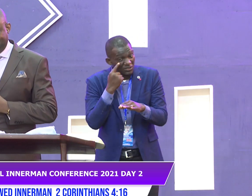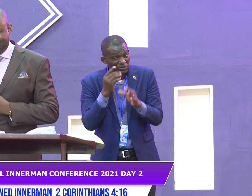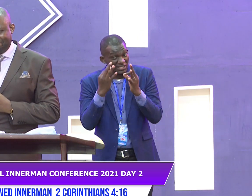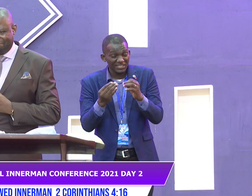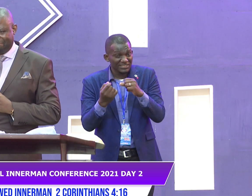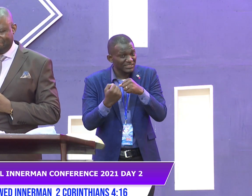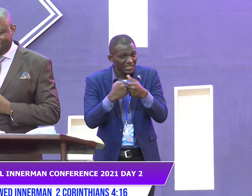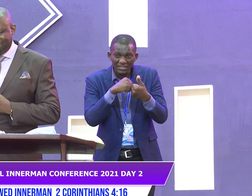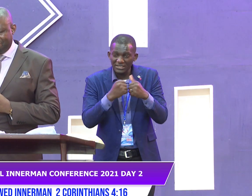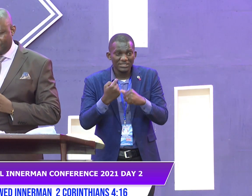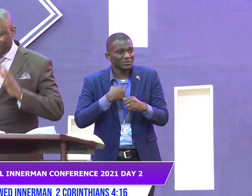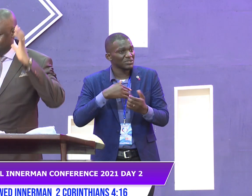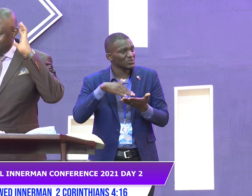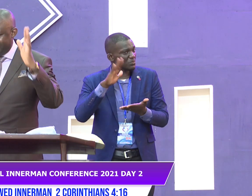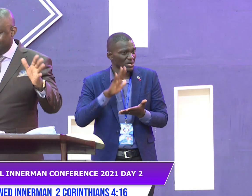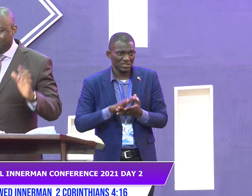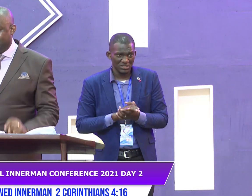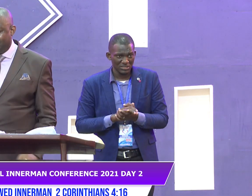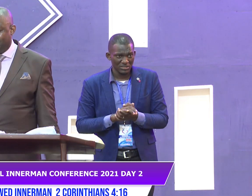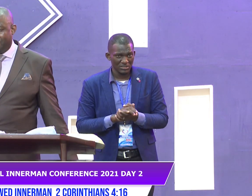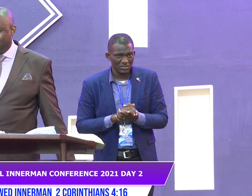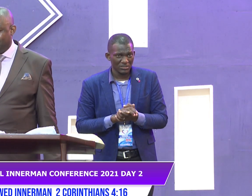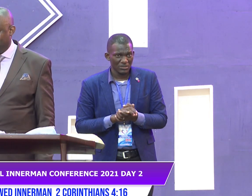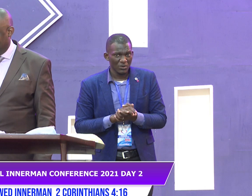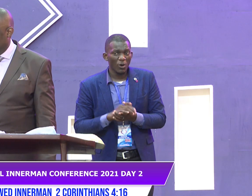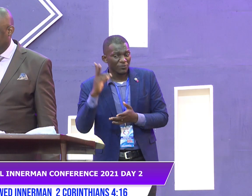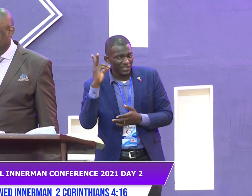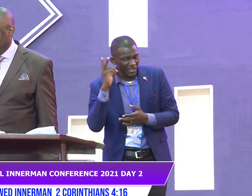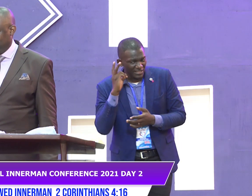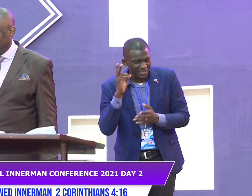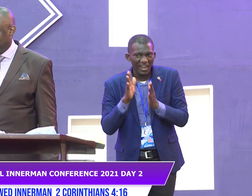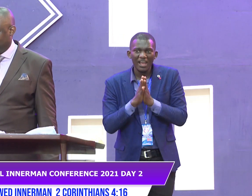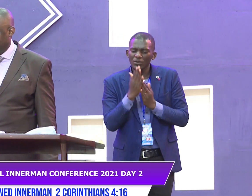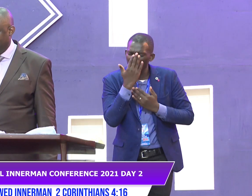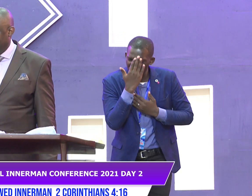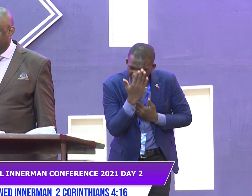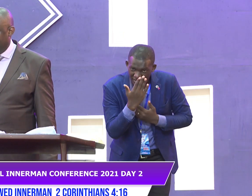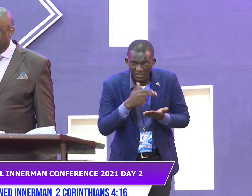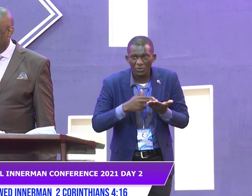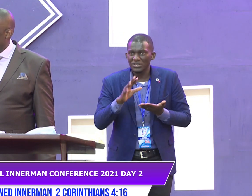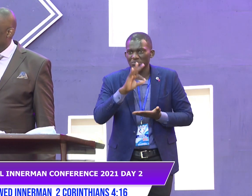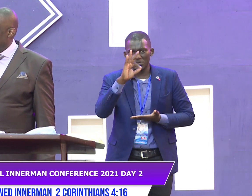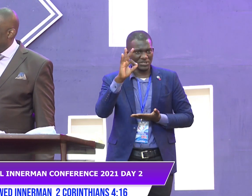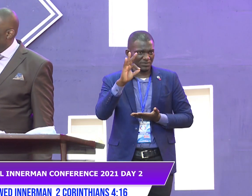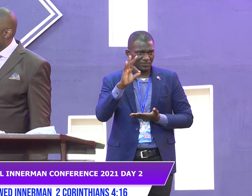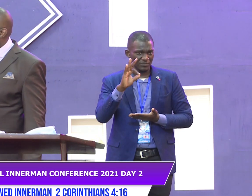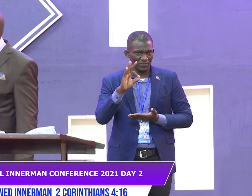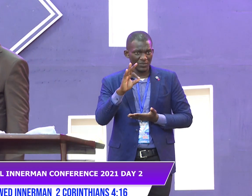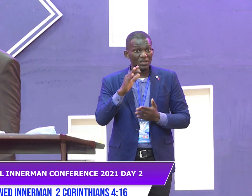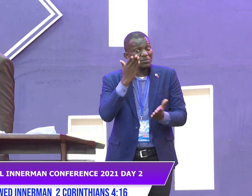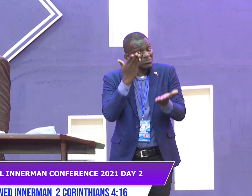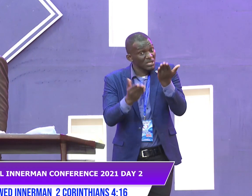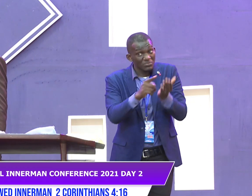are things sometimes that challenges me. Kukuulira no gonda omoyo omtukubu. Hearing and obeying the Holy Spirit.